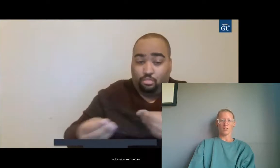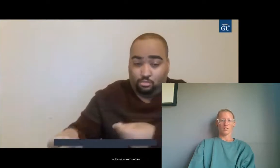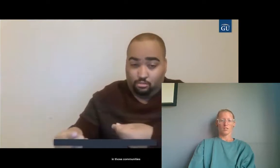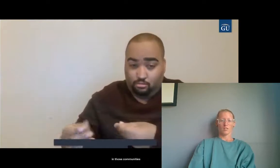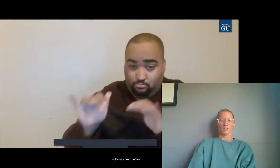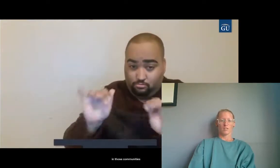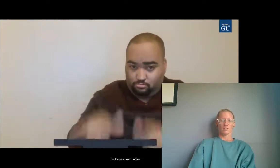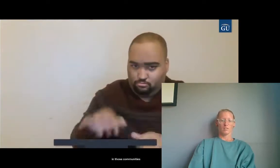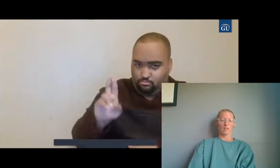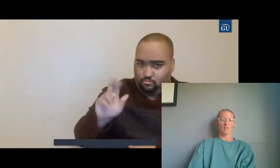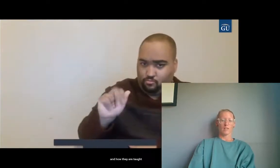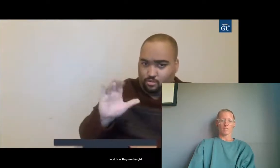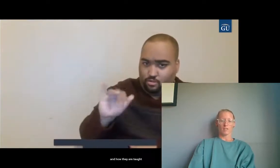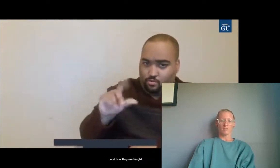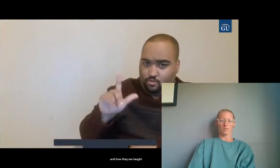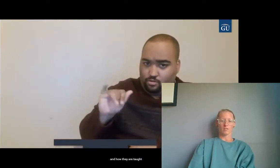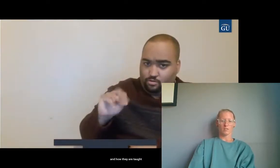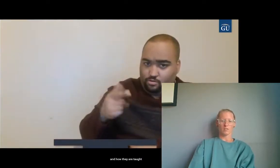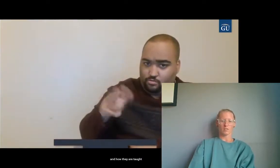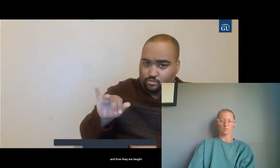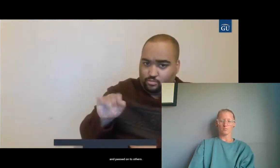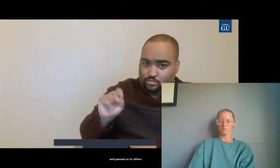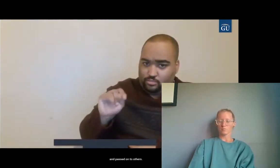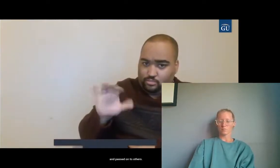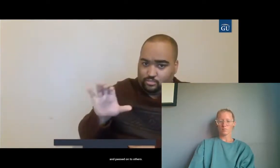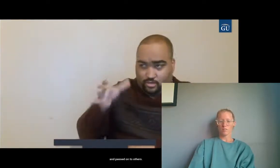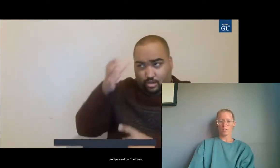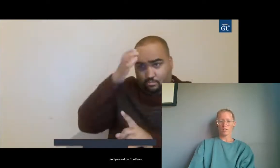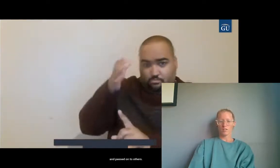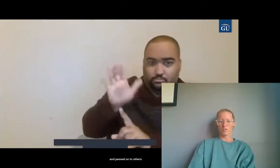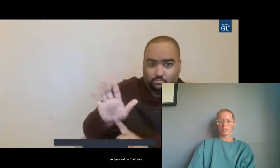socialization environment.